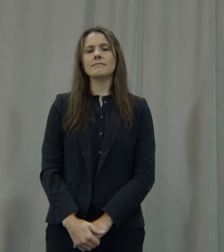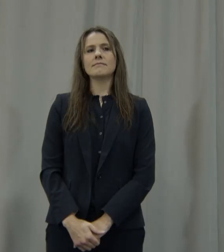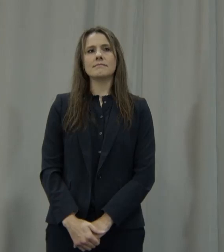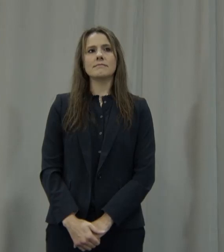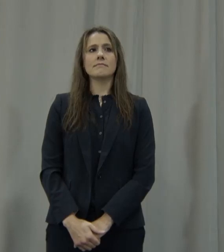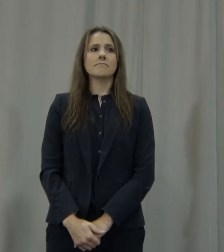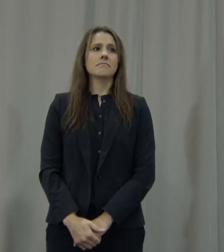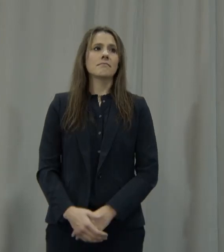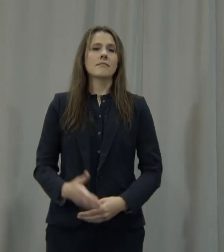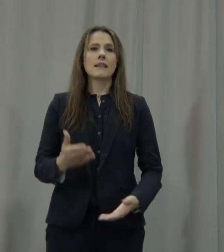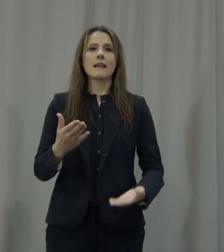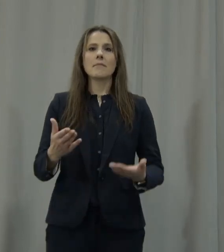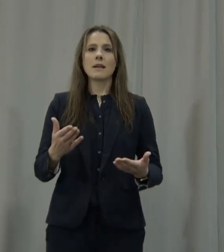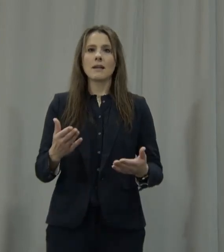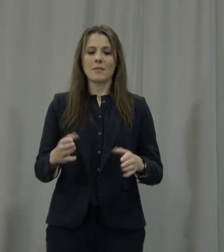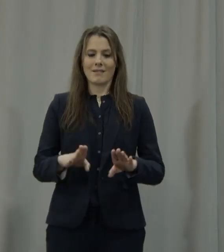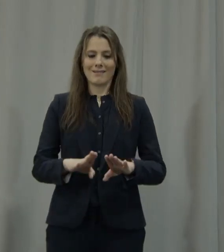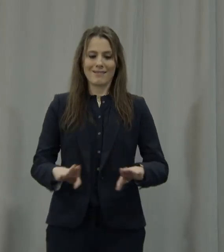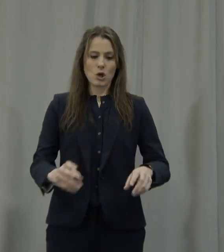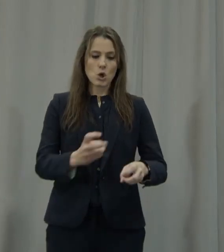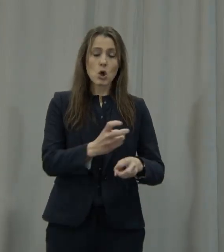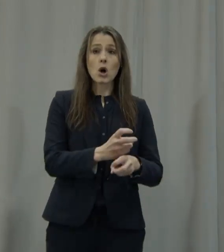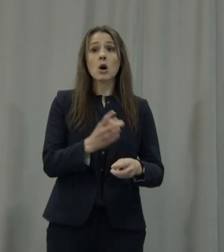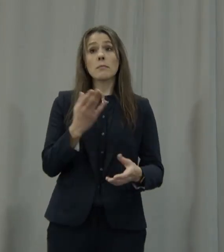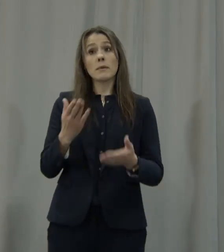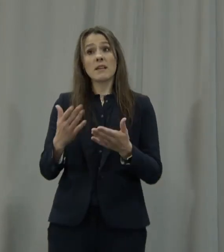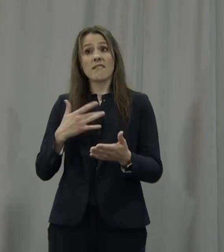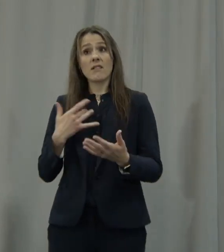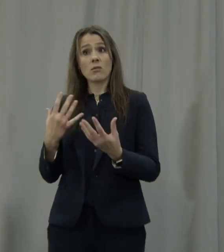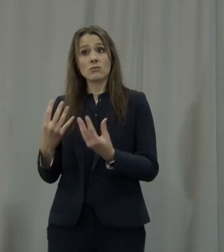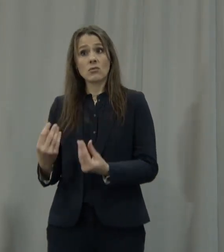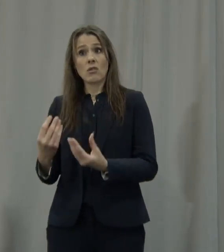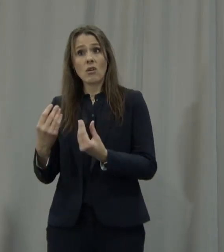Whether it is firm or soft,